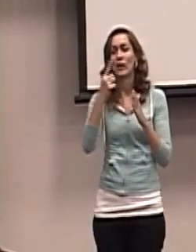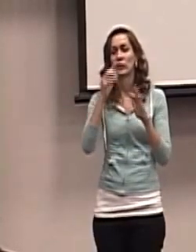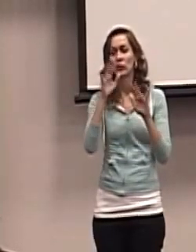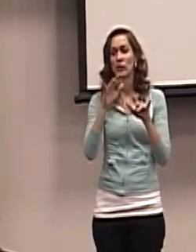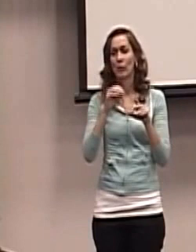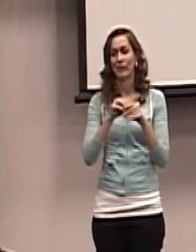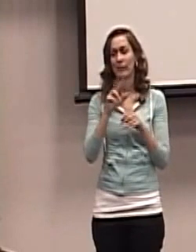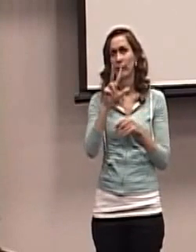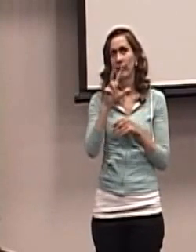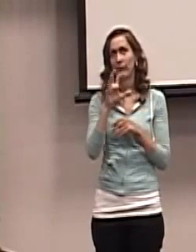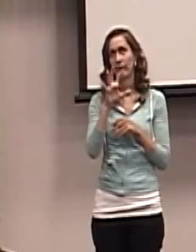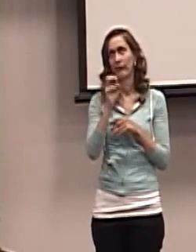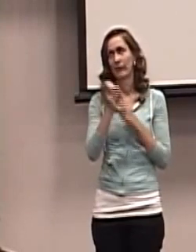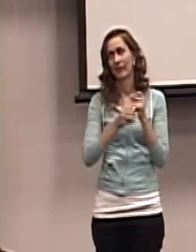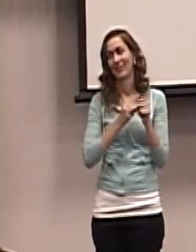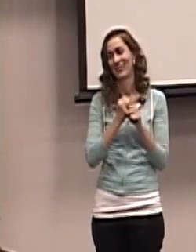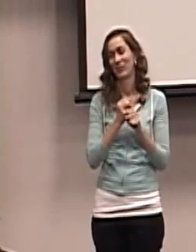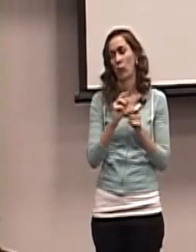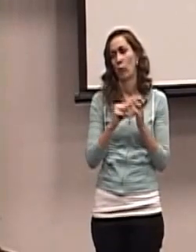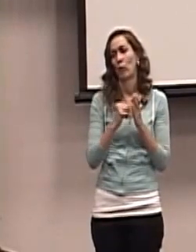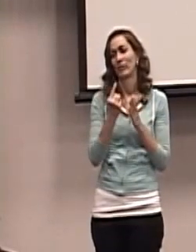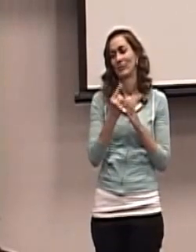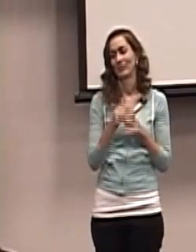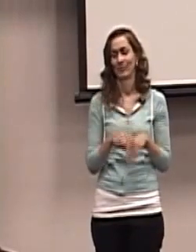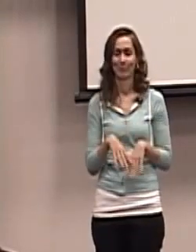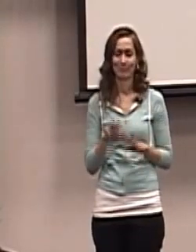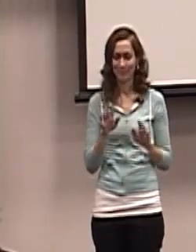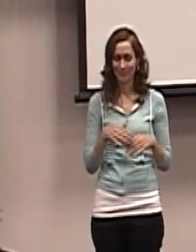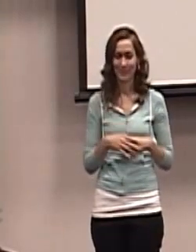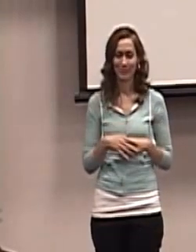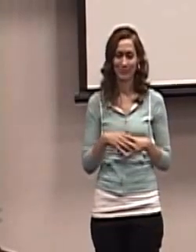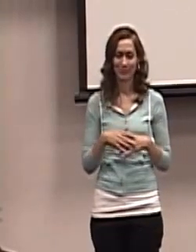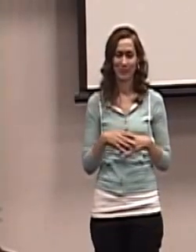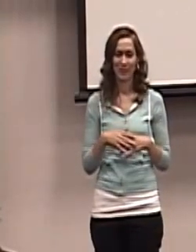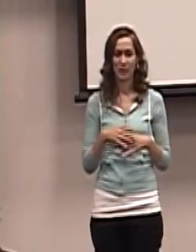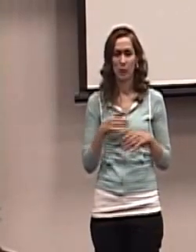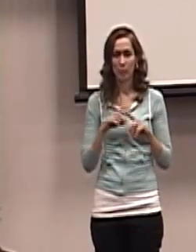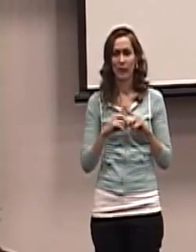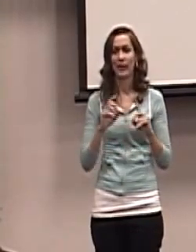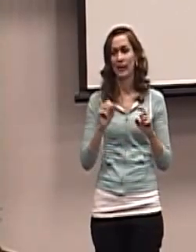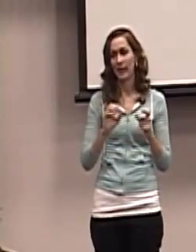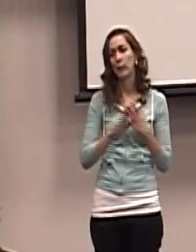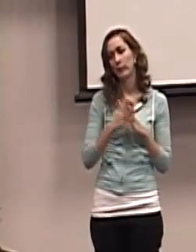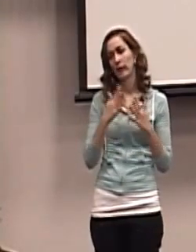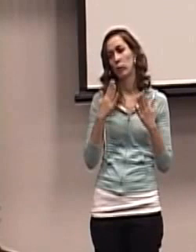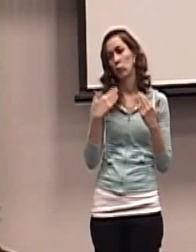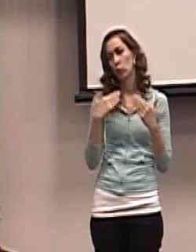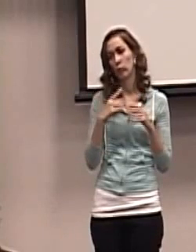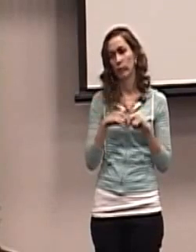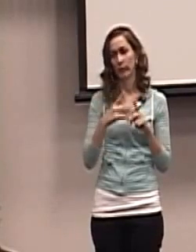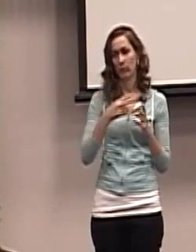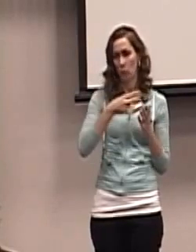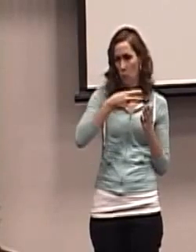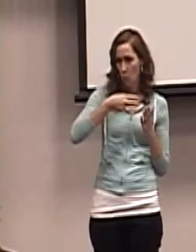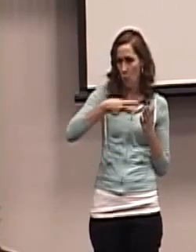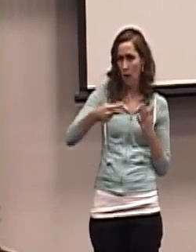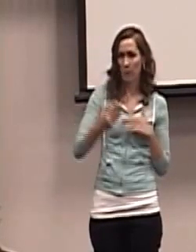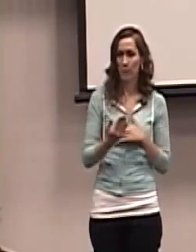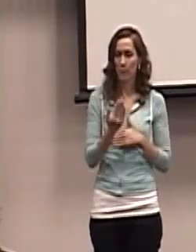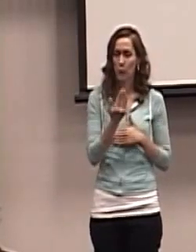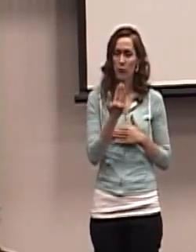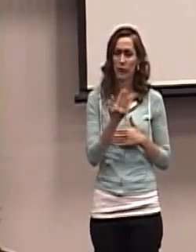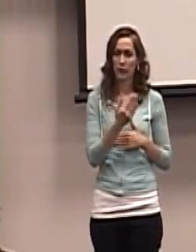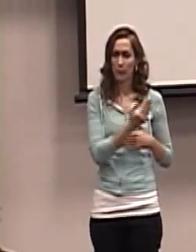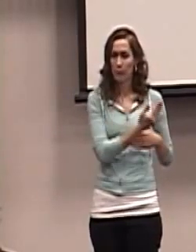Okay. Which is pretty good. It could be a little bit cool. But I walked the train station. Of course,